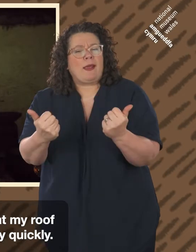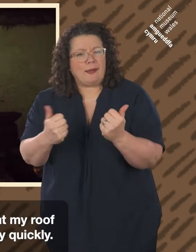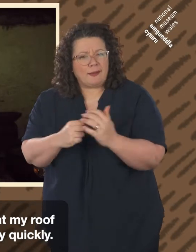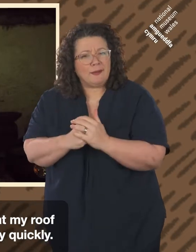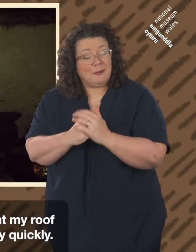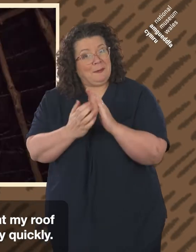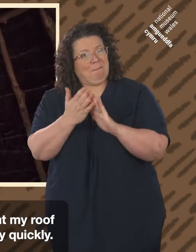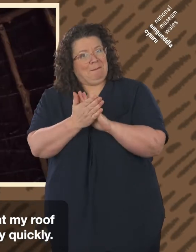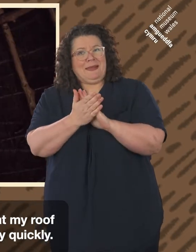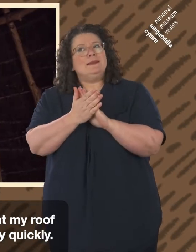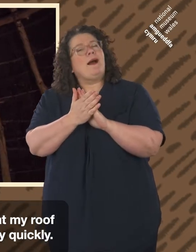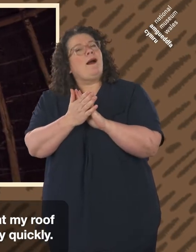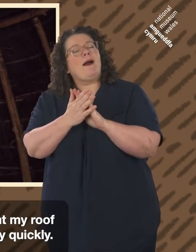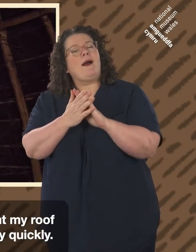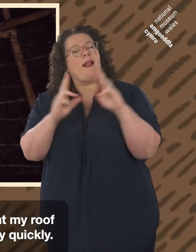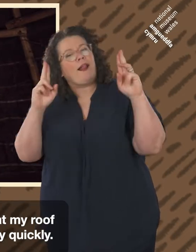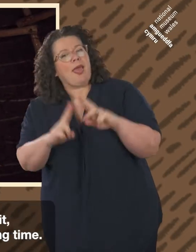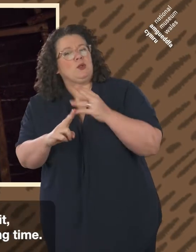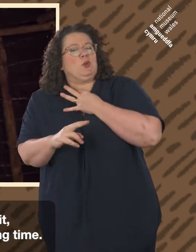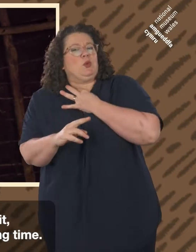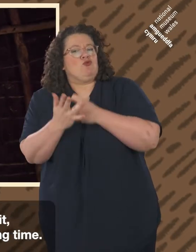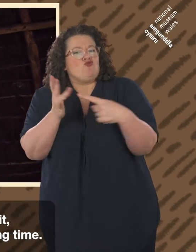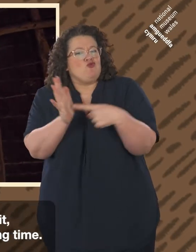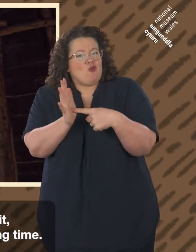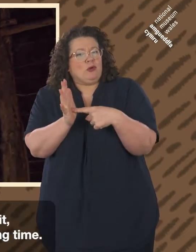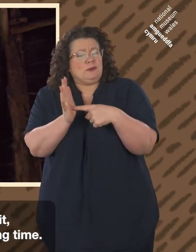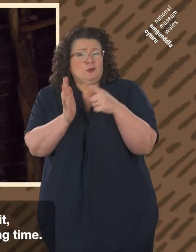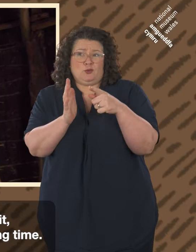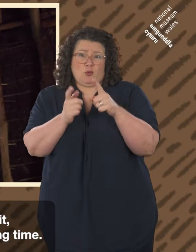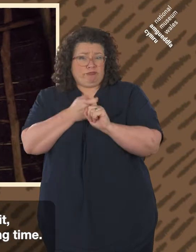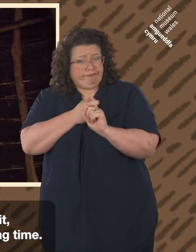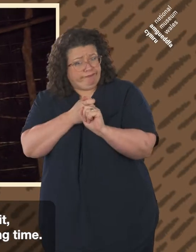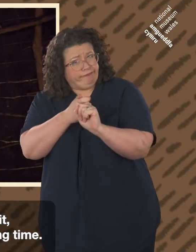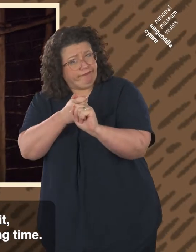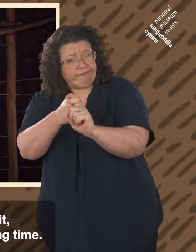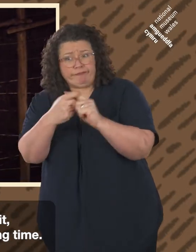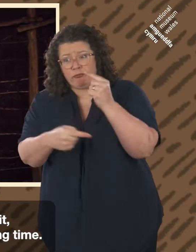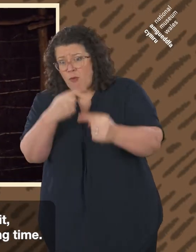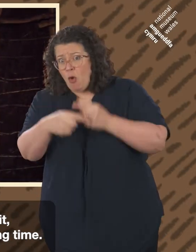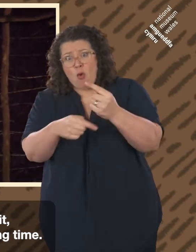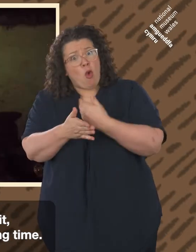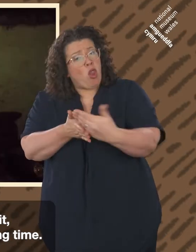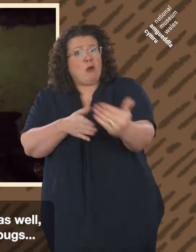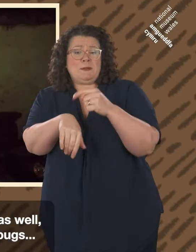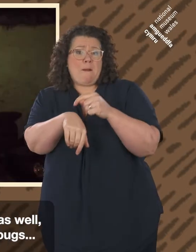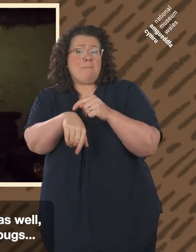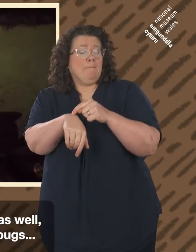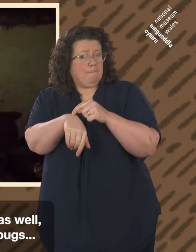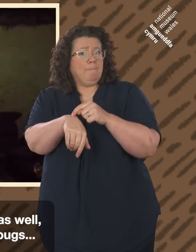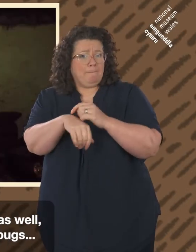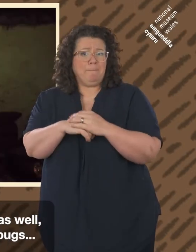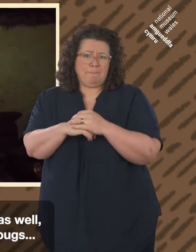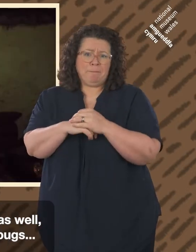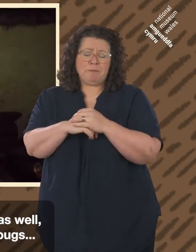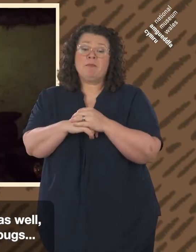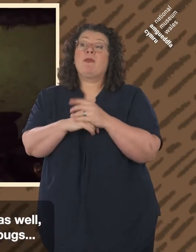that my roof doesn't rot very, very quickly. It preserves it, keeps it lasts for a long time. As it's doing that as